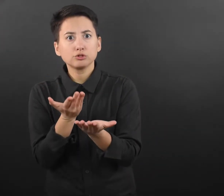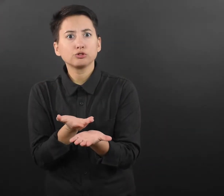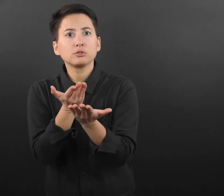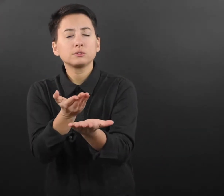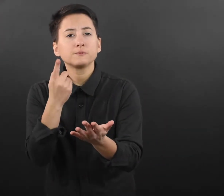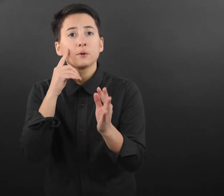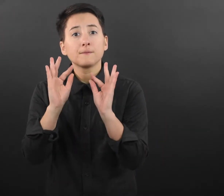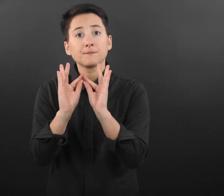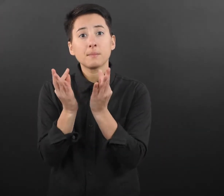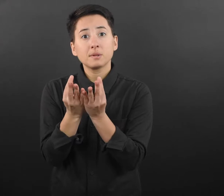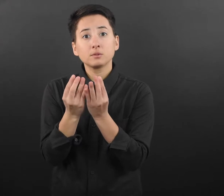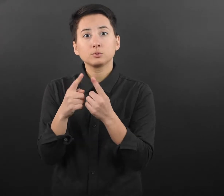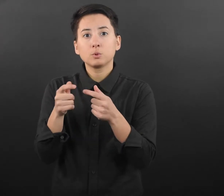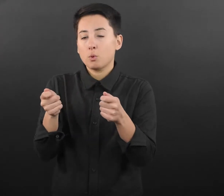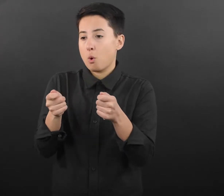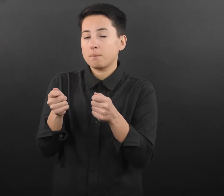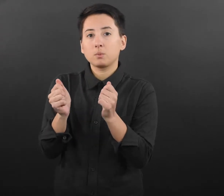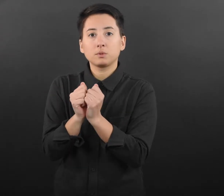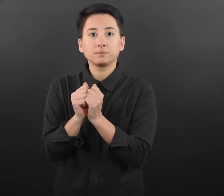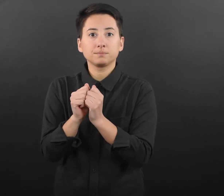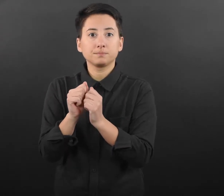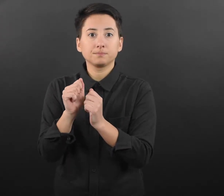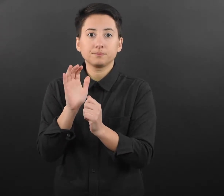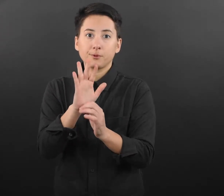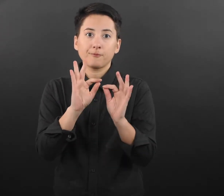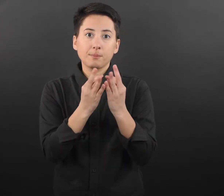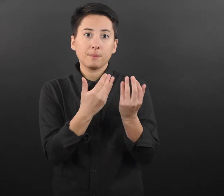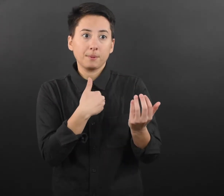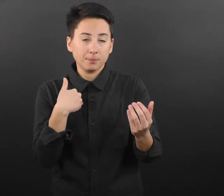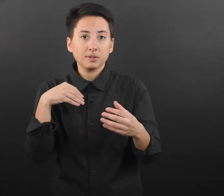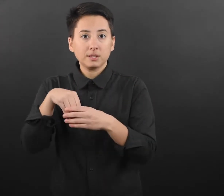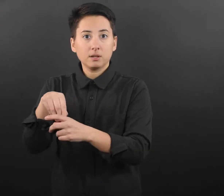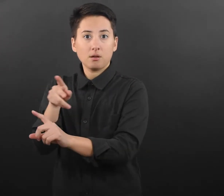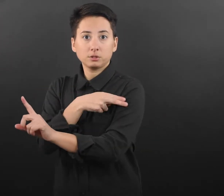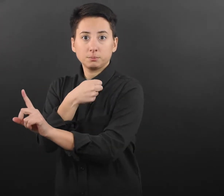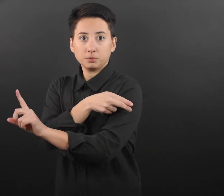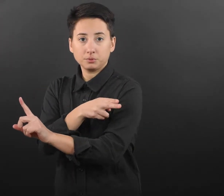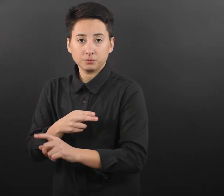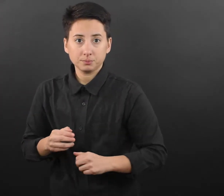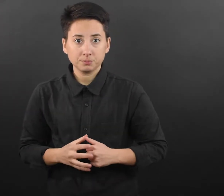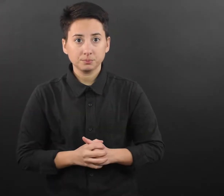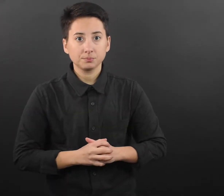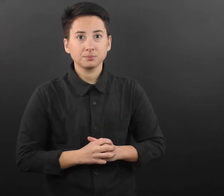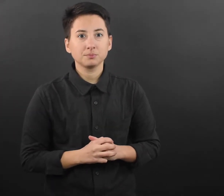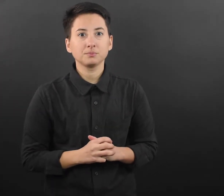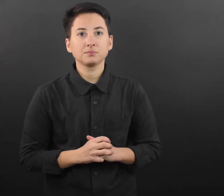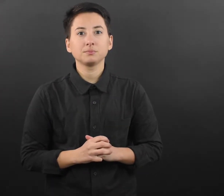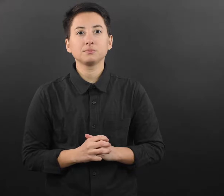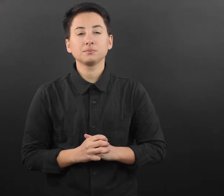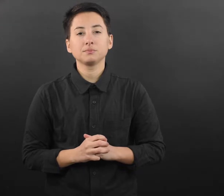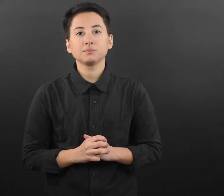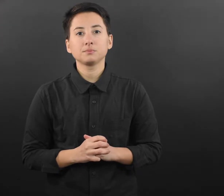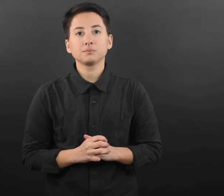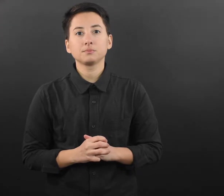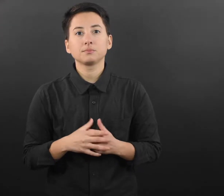Given those challenges, several strategies are suggested to help families cope while their relatives are